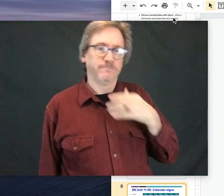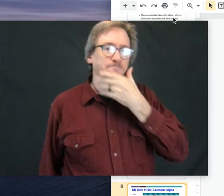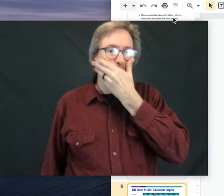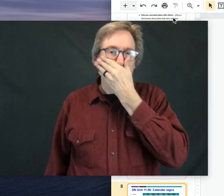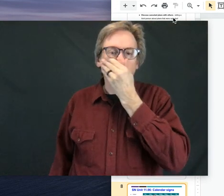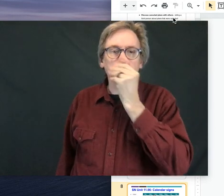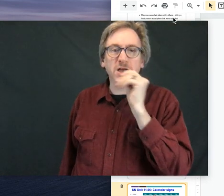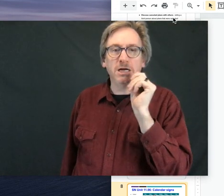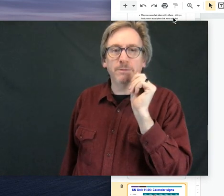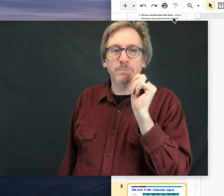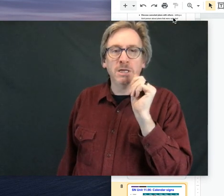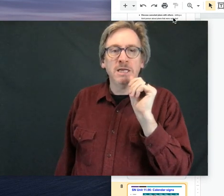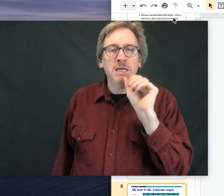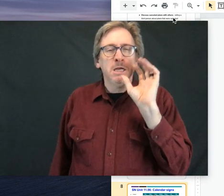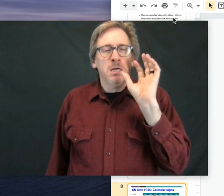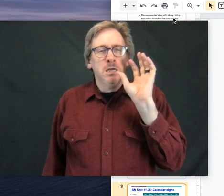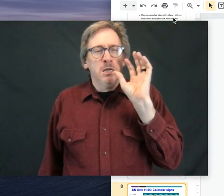weeks.